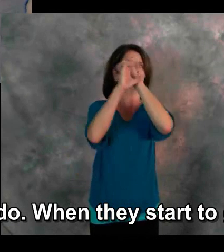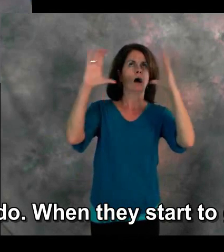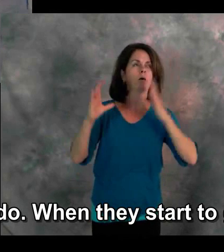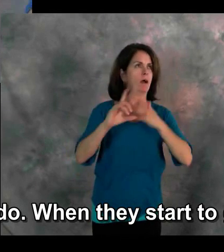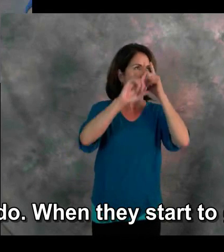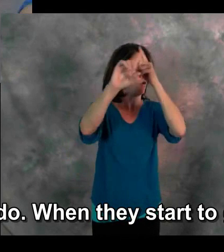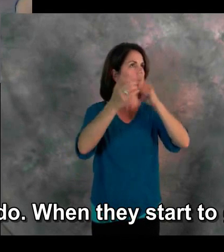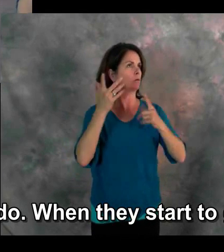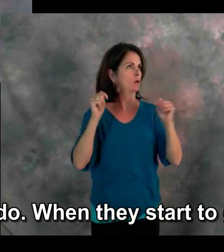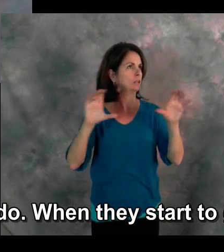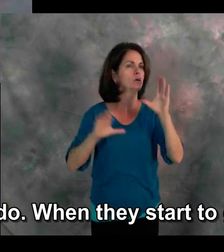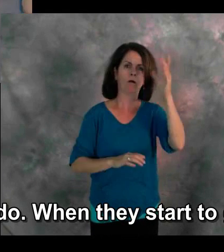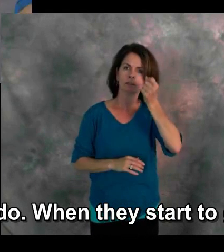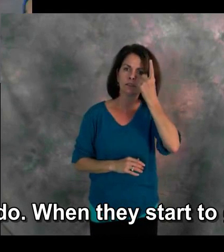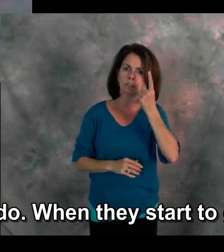trying to do.